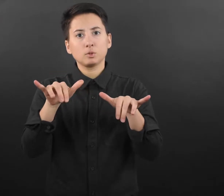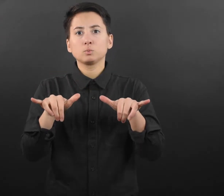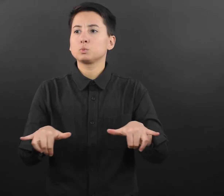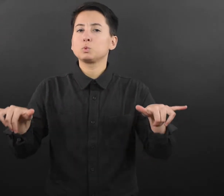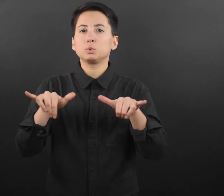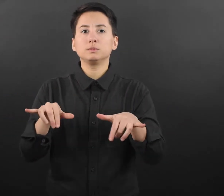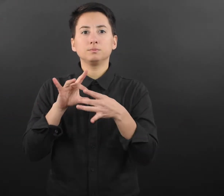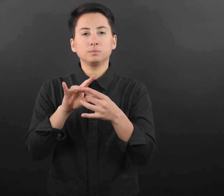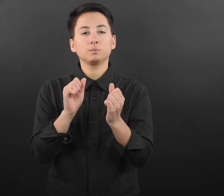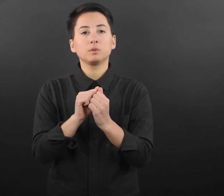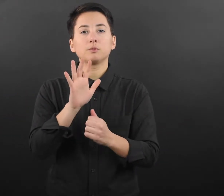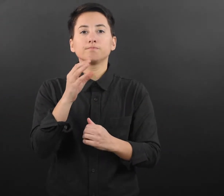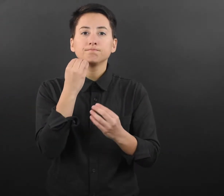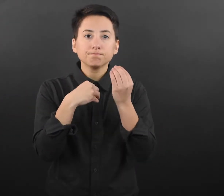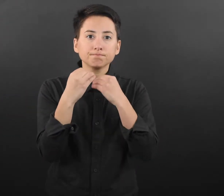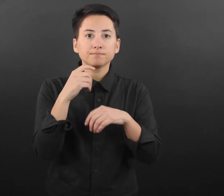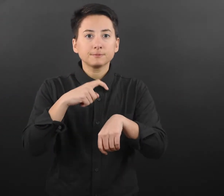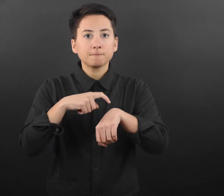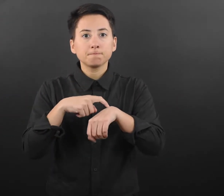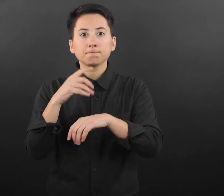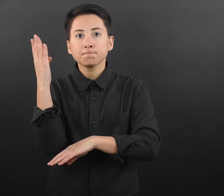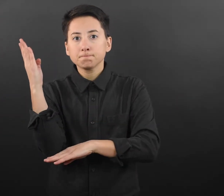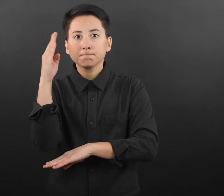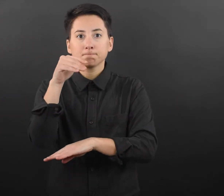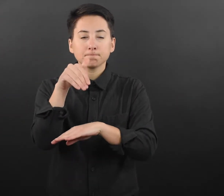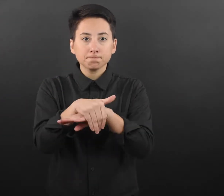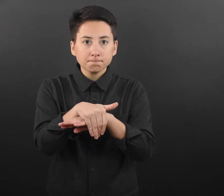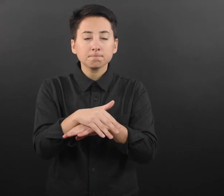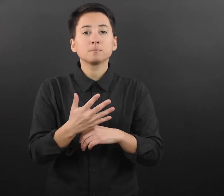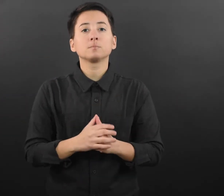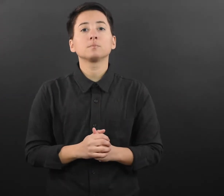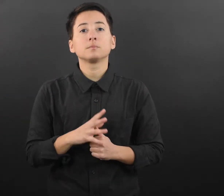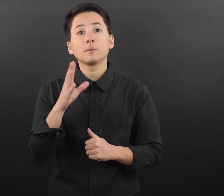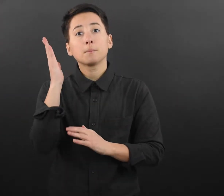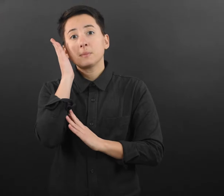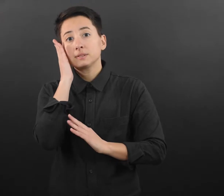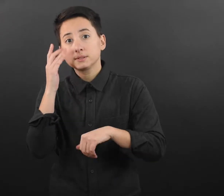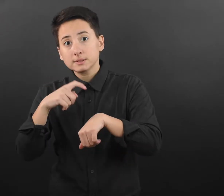strategies. Maintain routines related to meals and bedtimes.